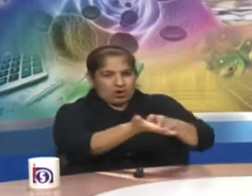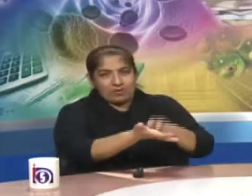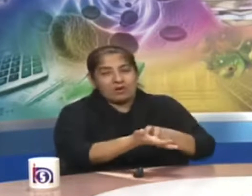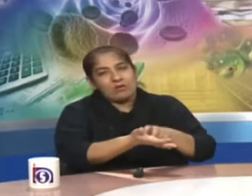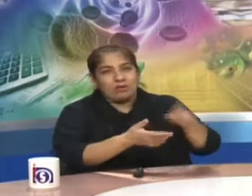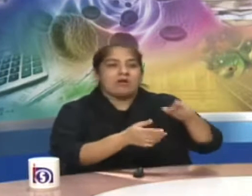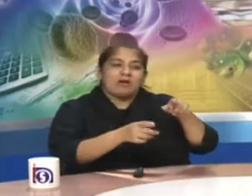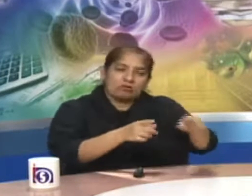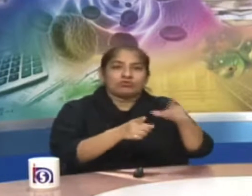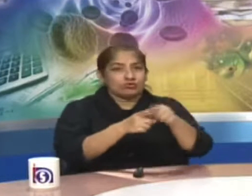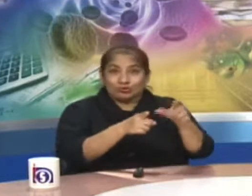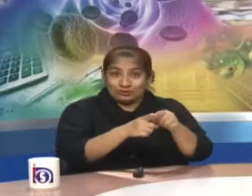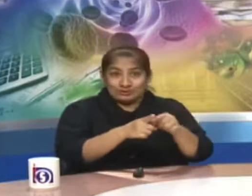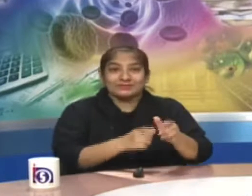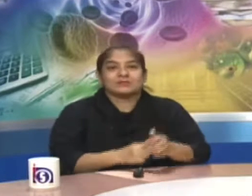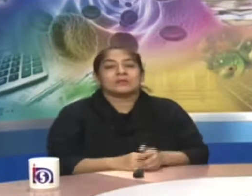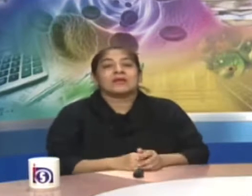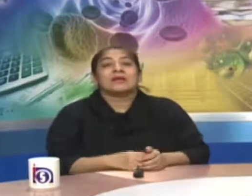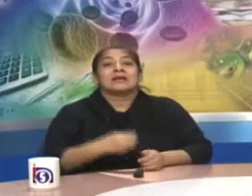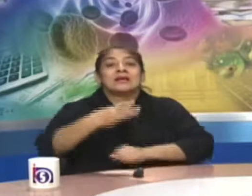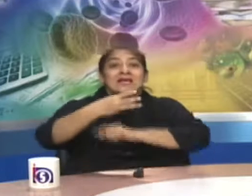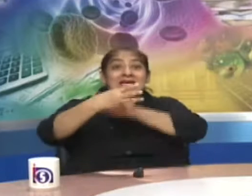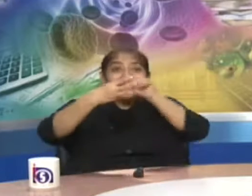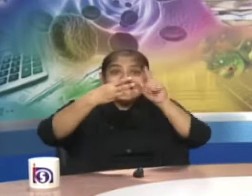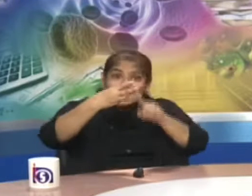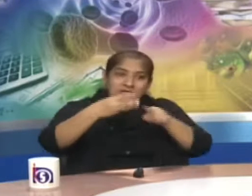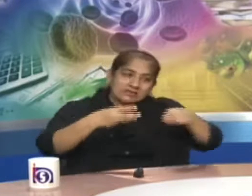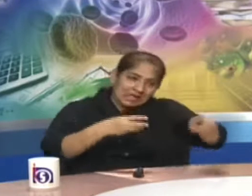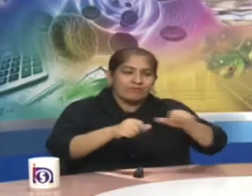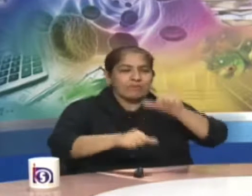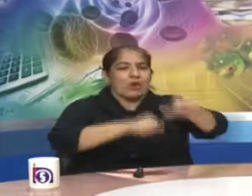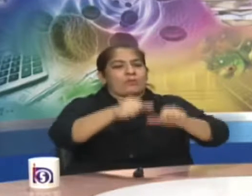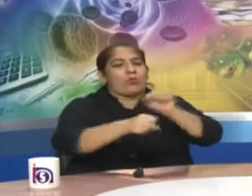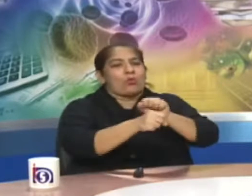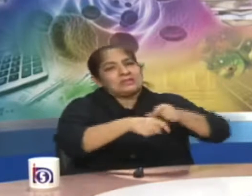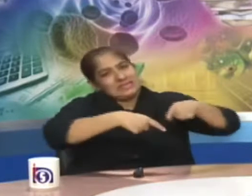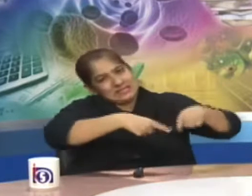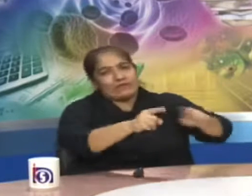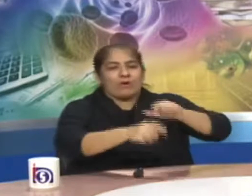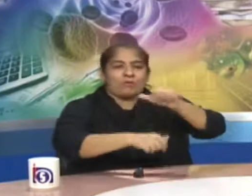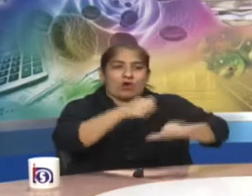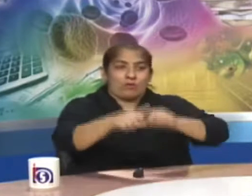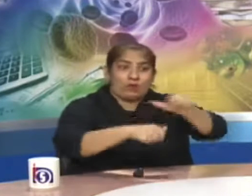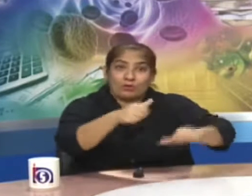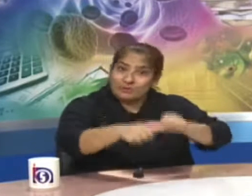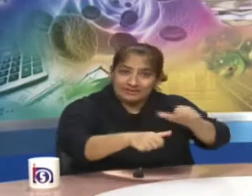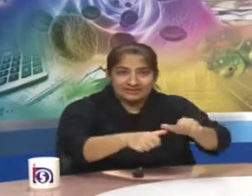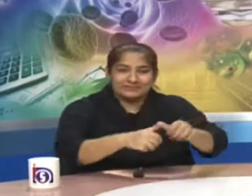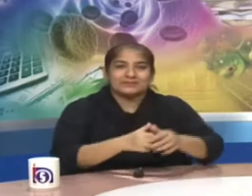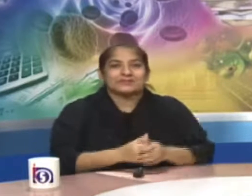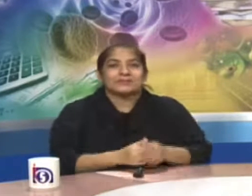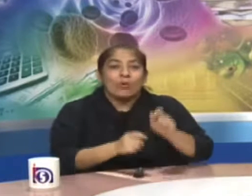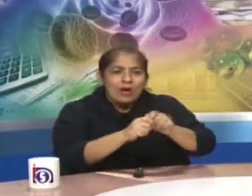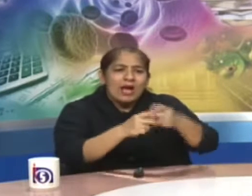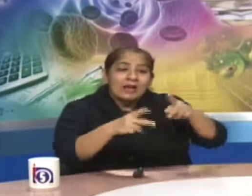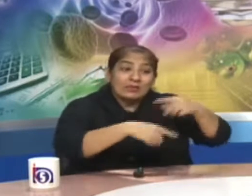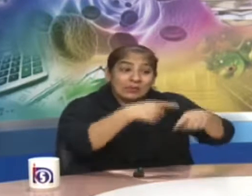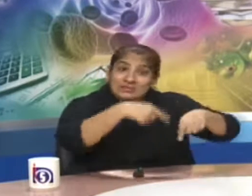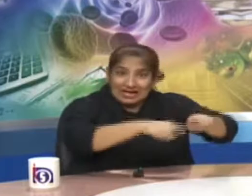this is the first procedure. The second is to place the order, and after placing the order we